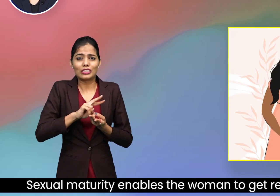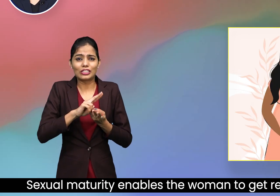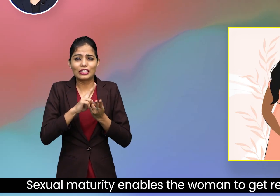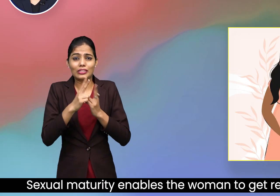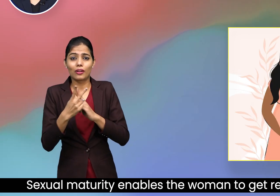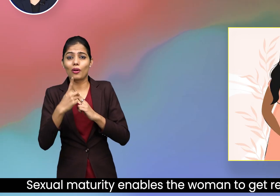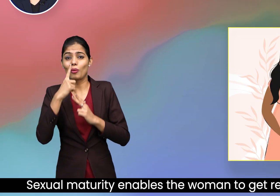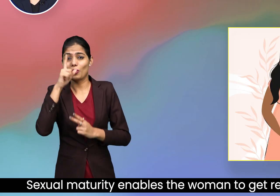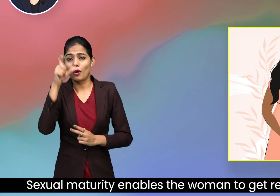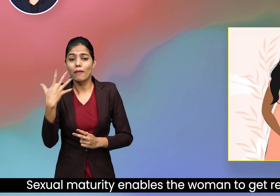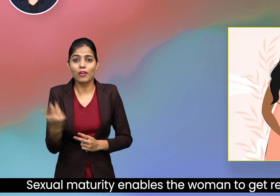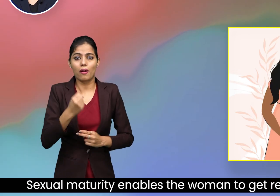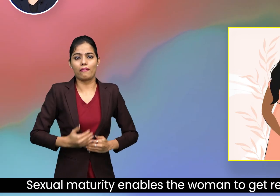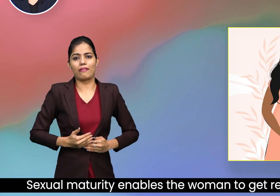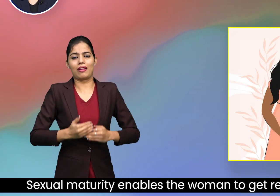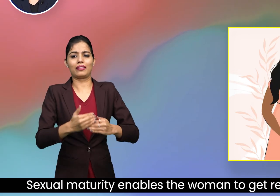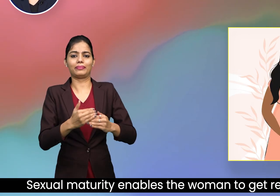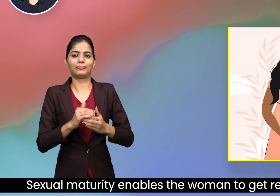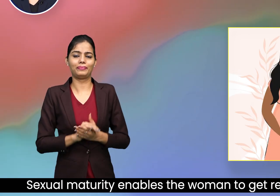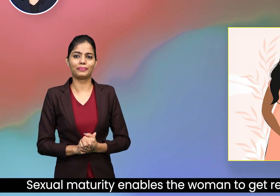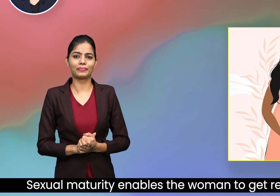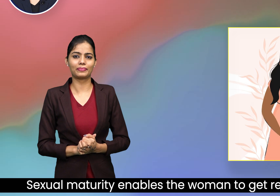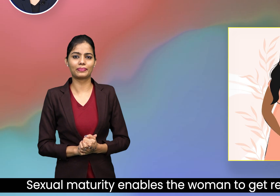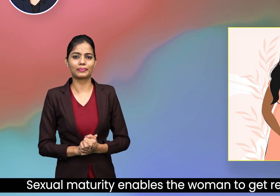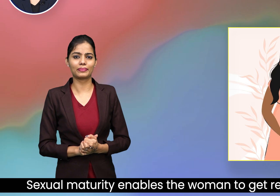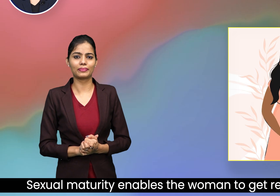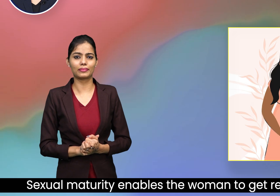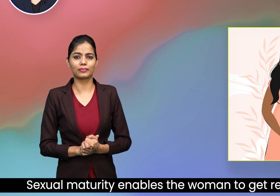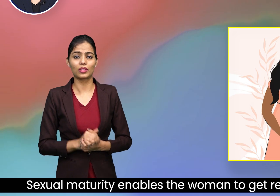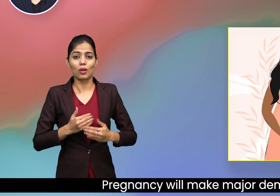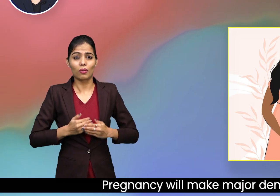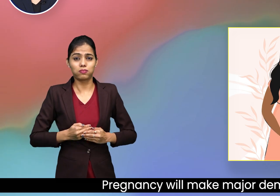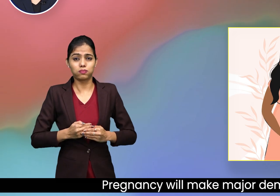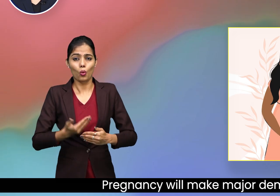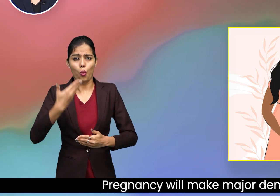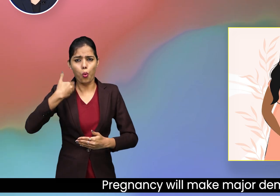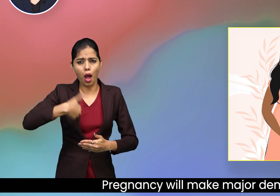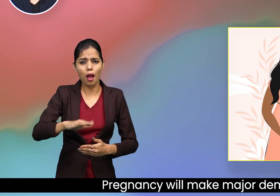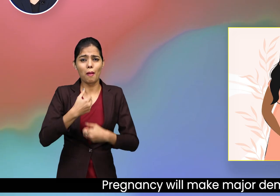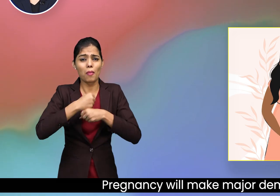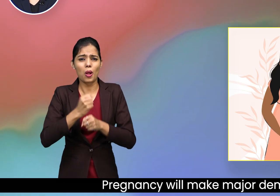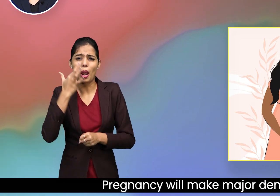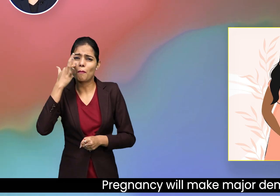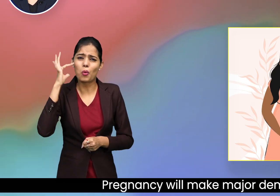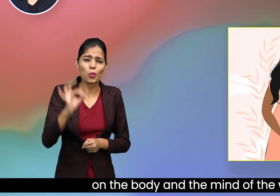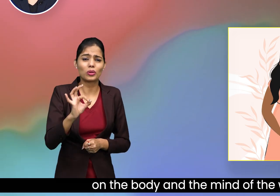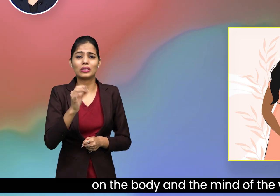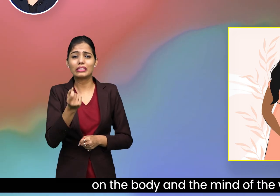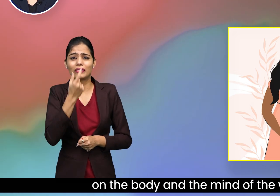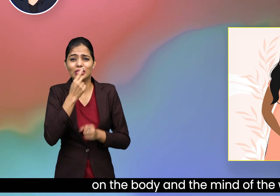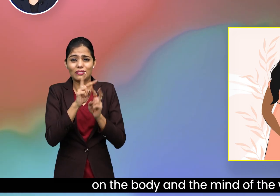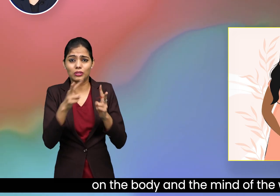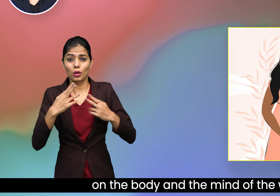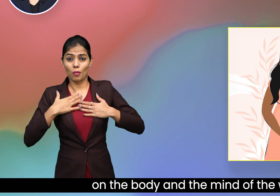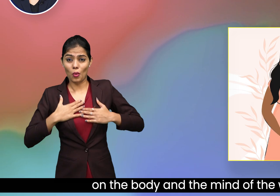maturity enables the woman to get ready for pregnancy. Pregnancy will make major demands on the